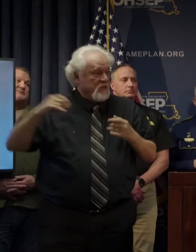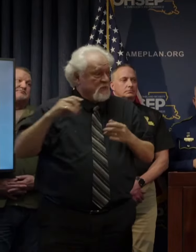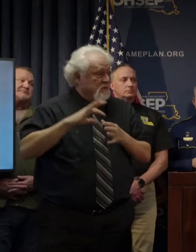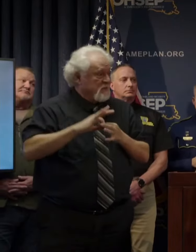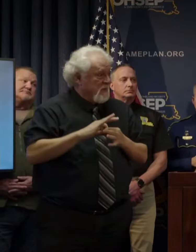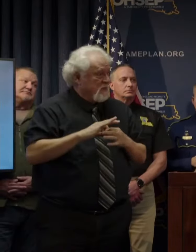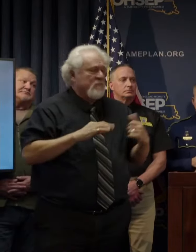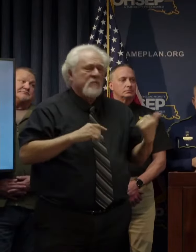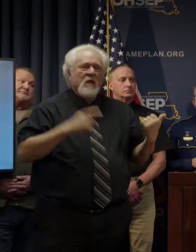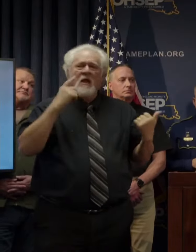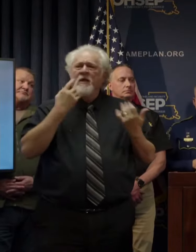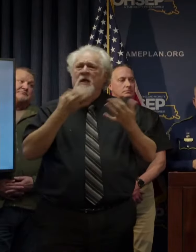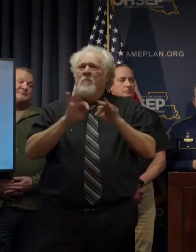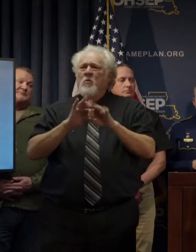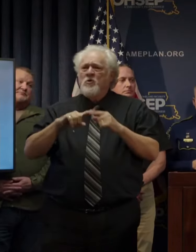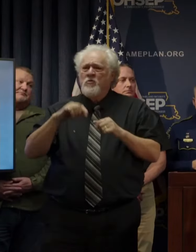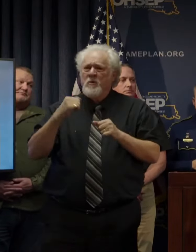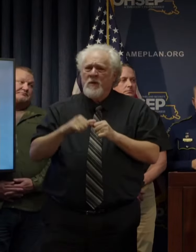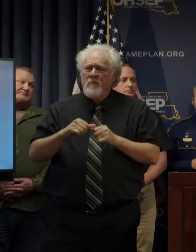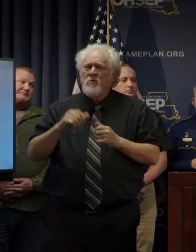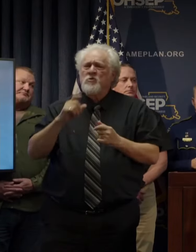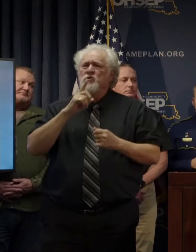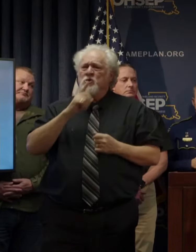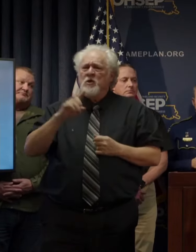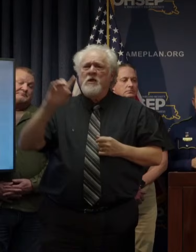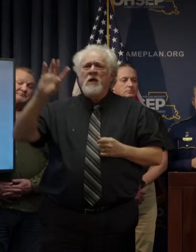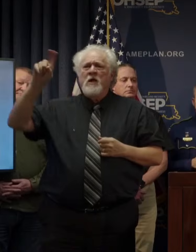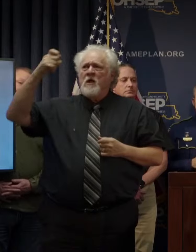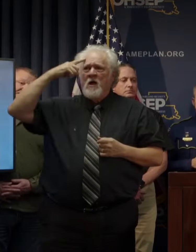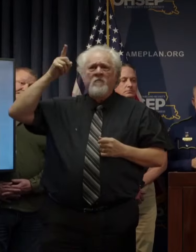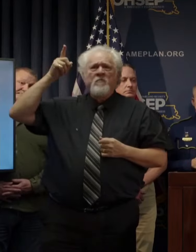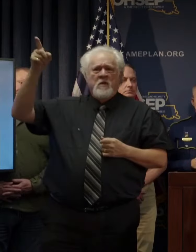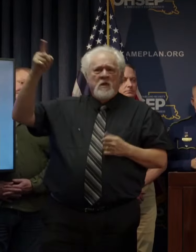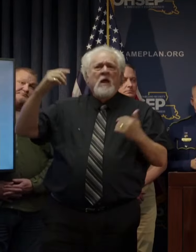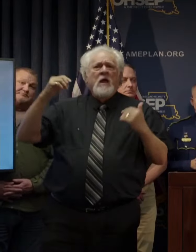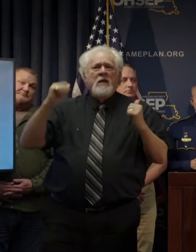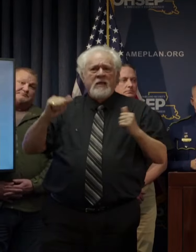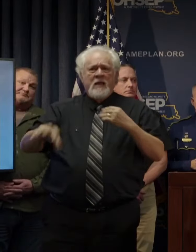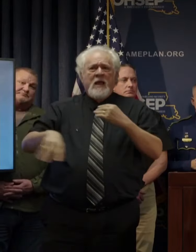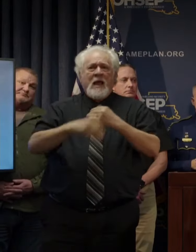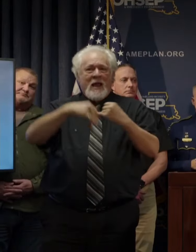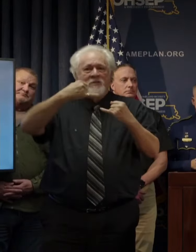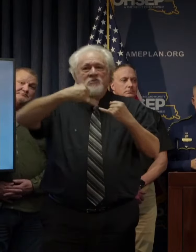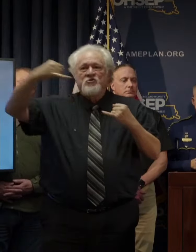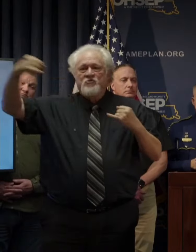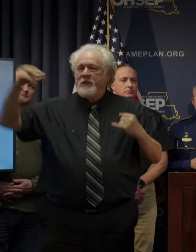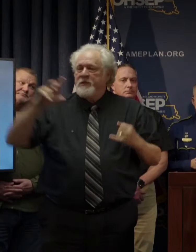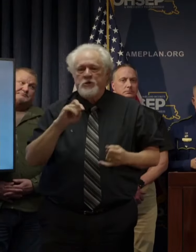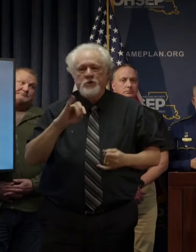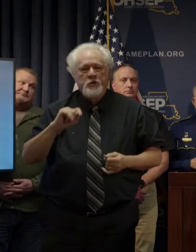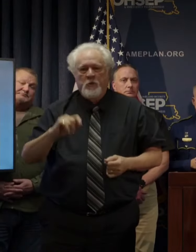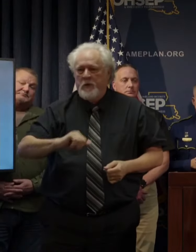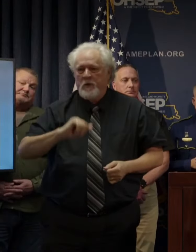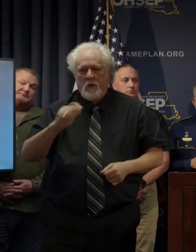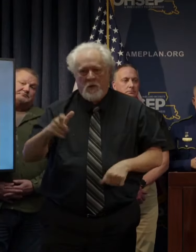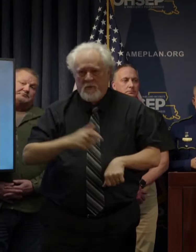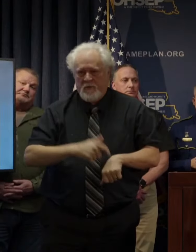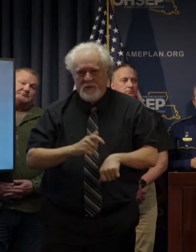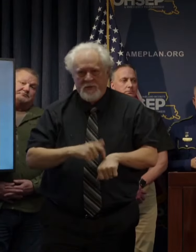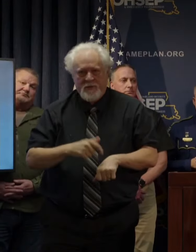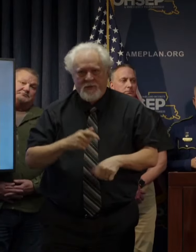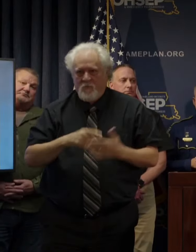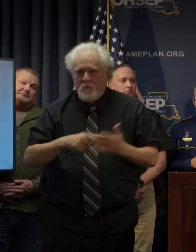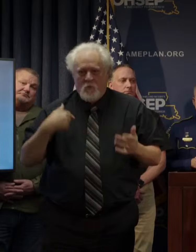that it's important to remember that certainly the federal government has the ability to add strings. They do it all the time to things that we don't